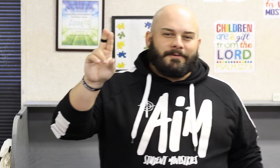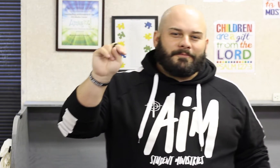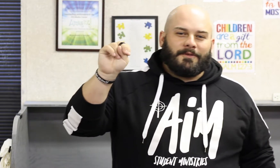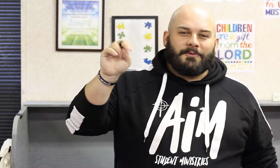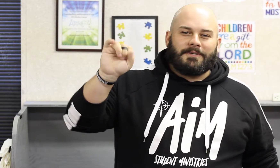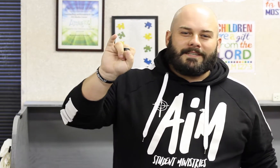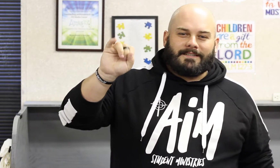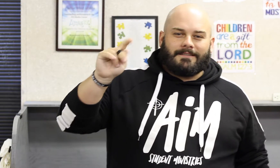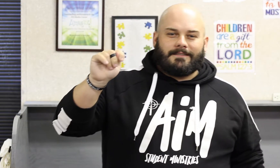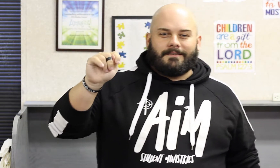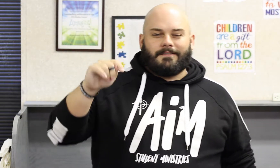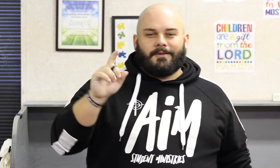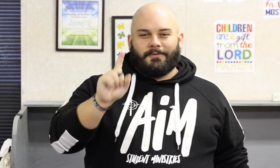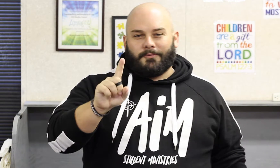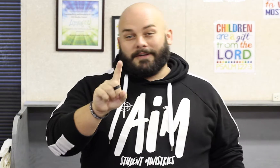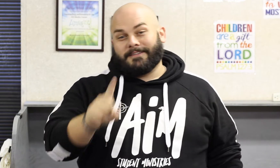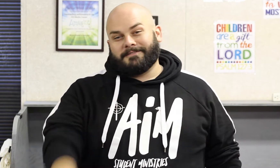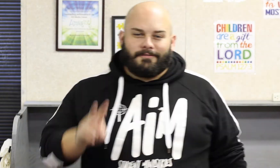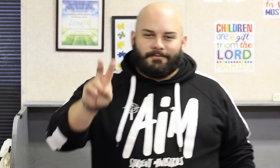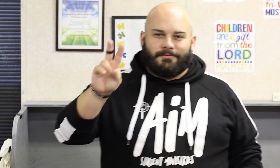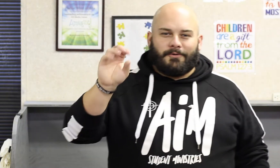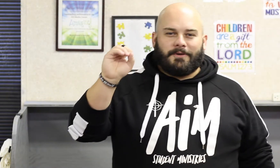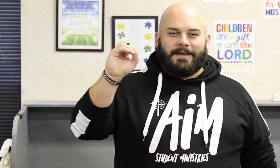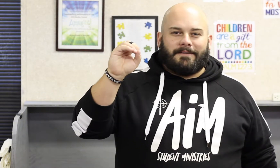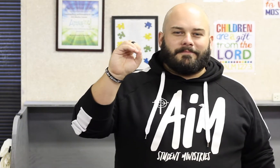from Unit 1, Vocab.